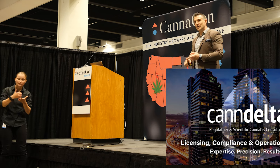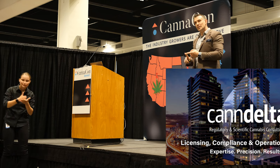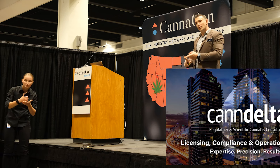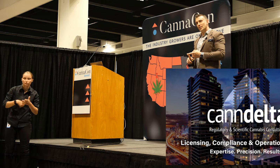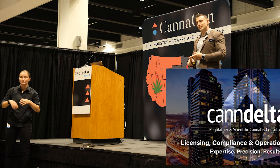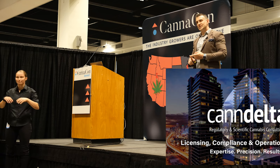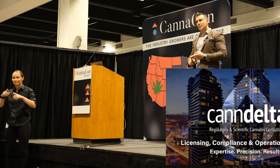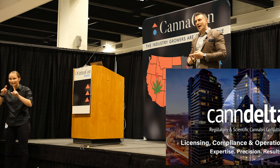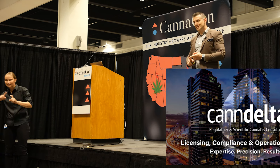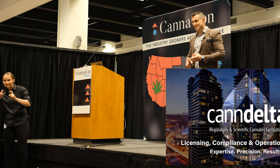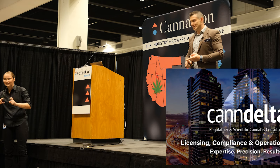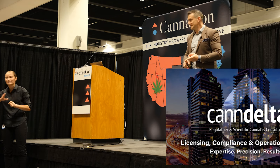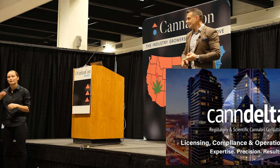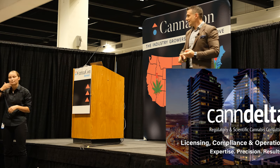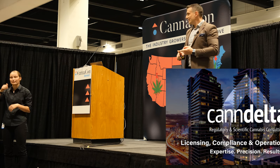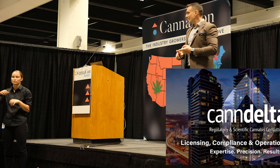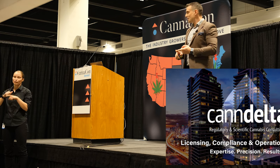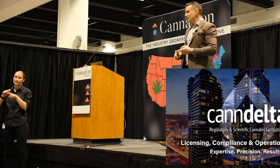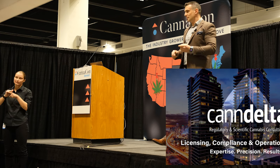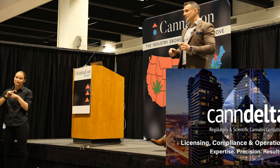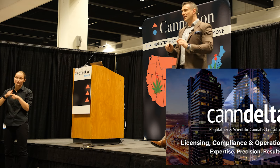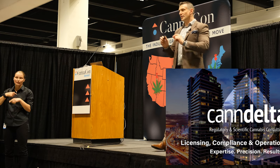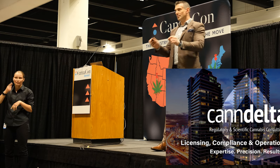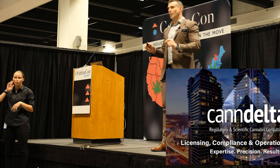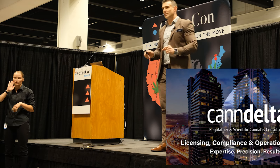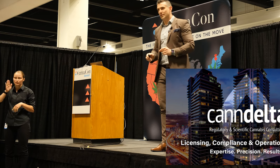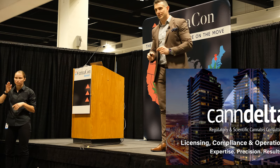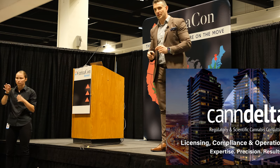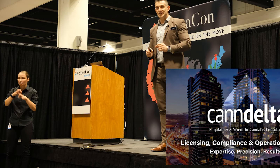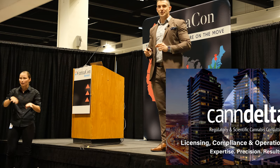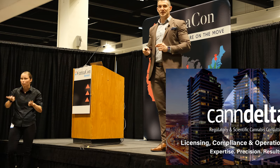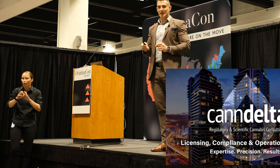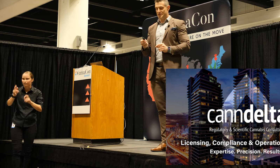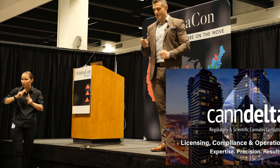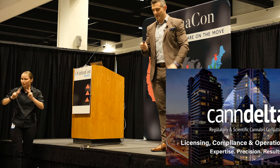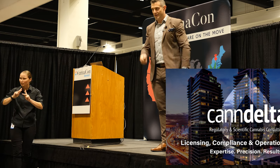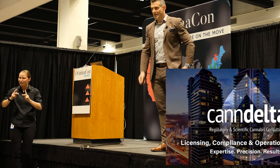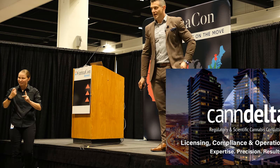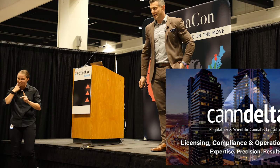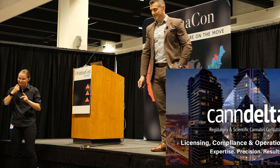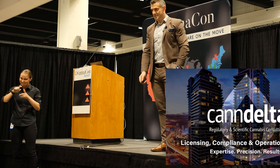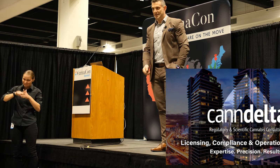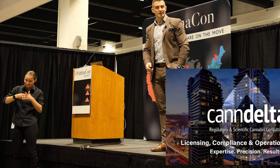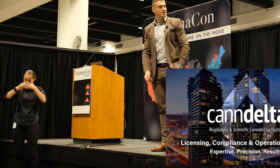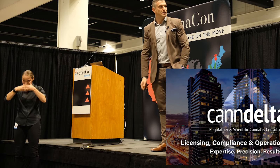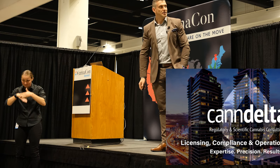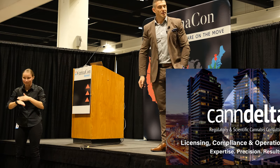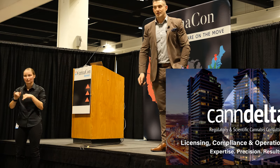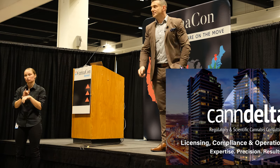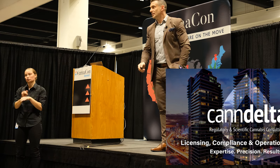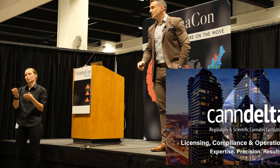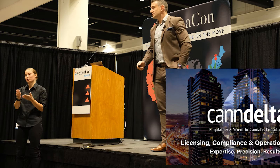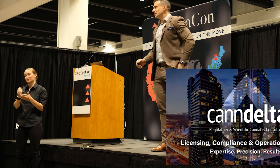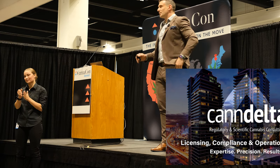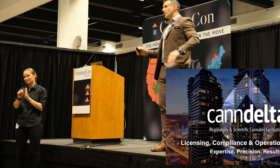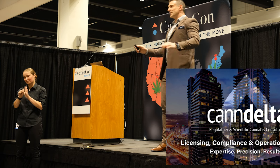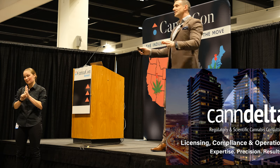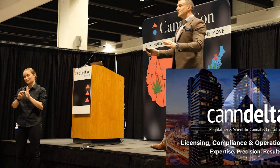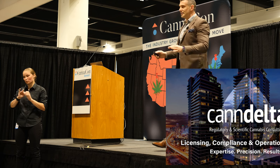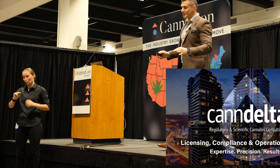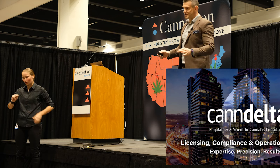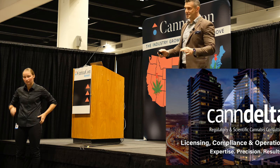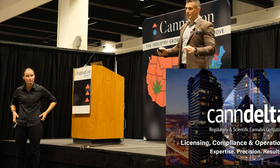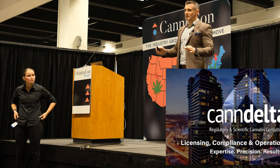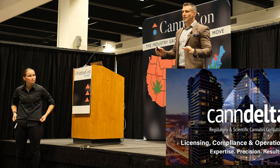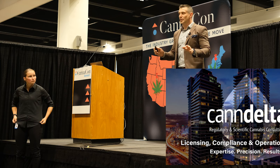few very important best practices that I think would be very important for folks entering the industry in the state. So just before we